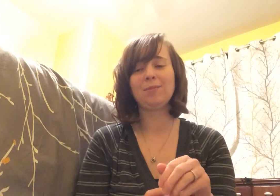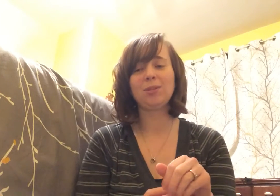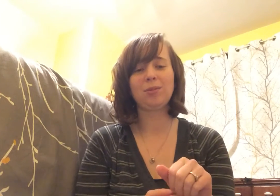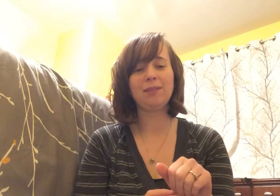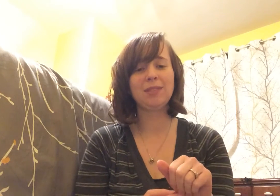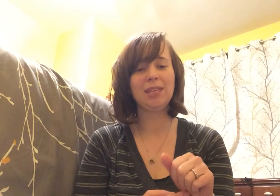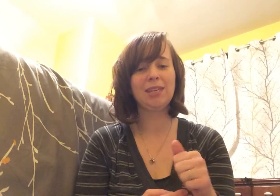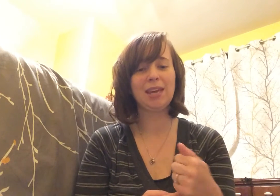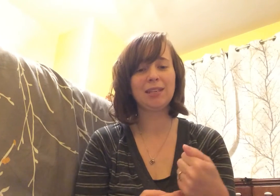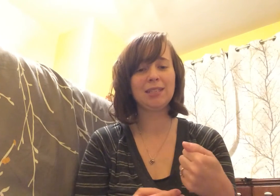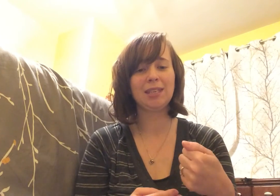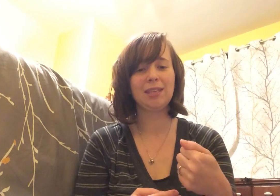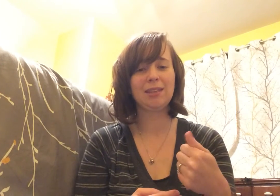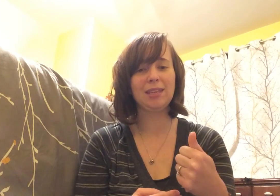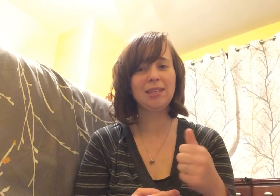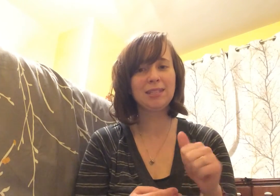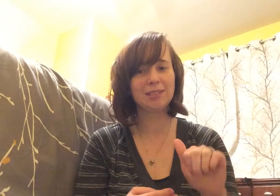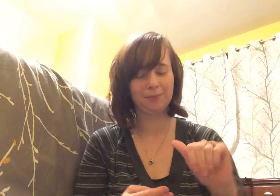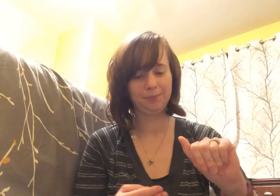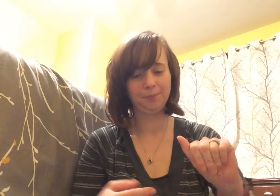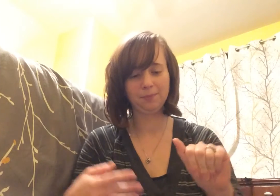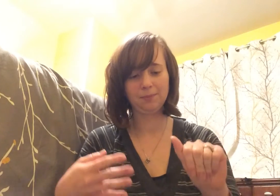So I've seen cactus like this,